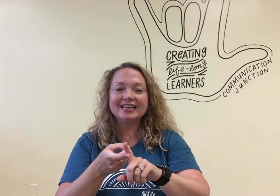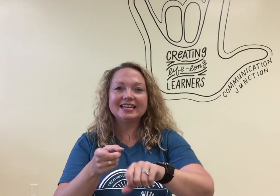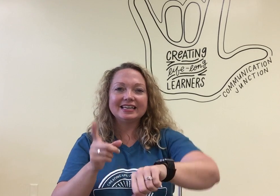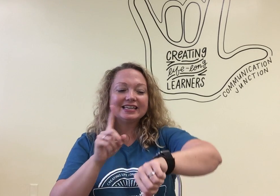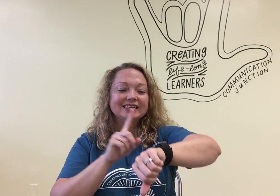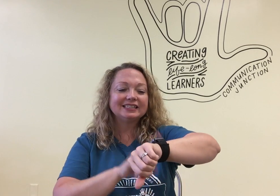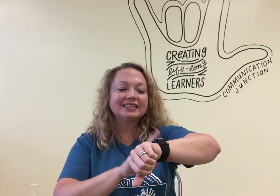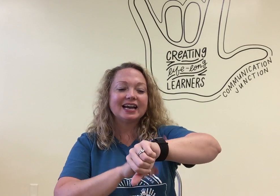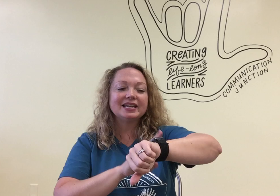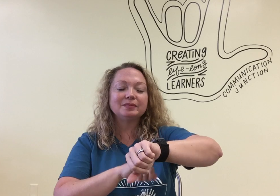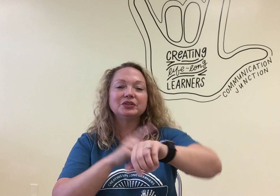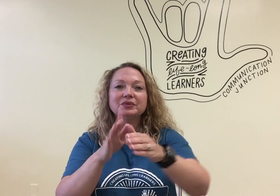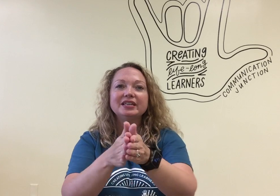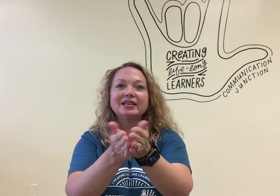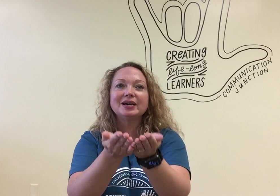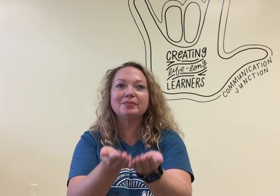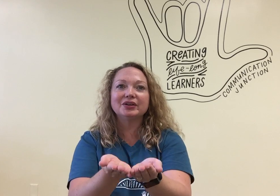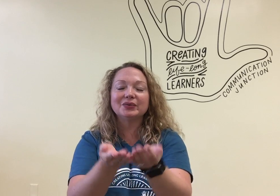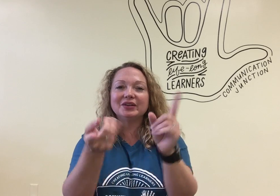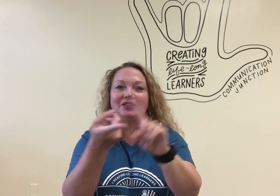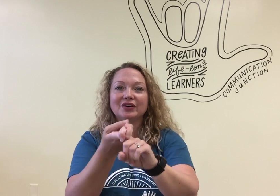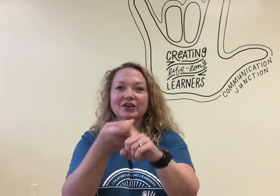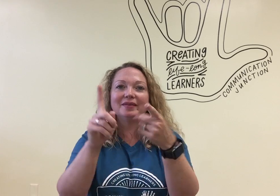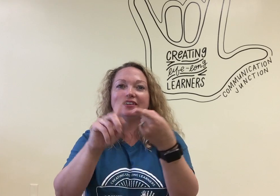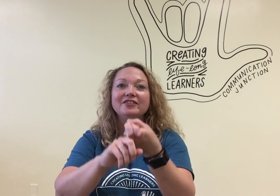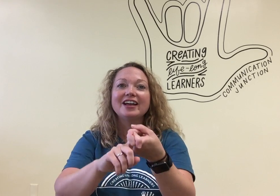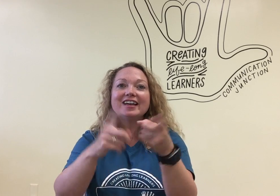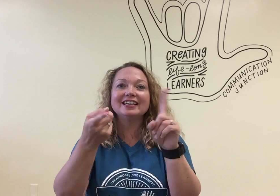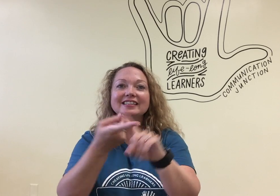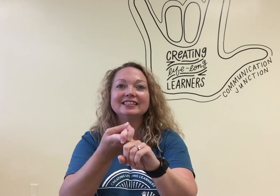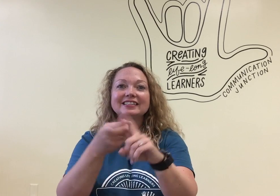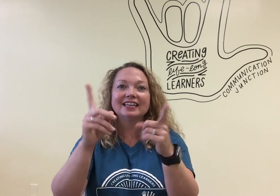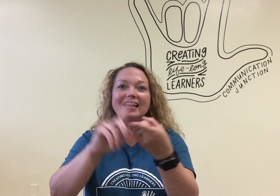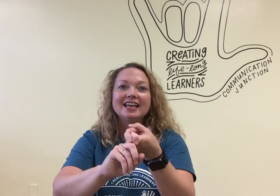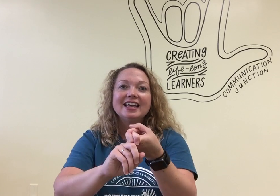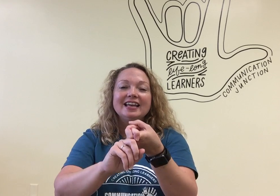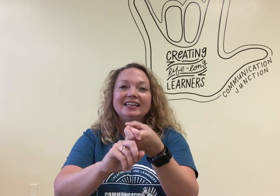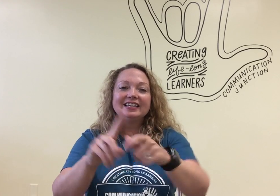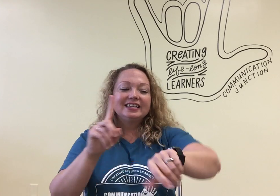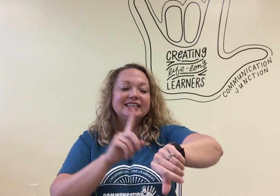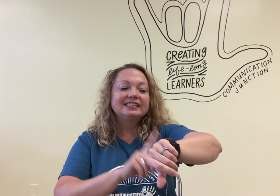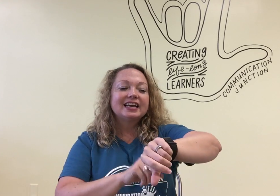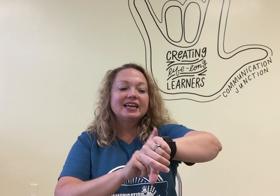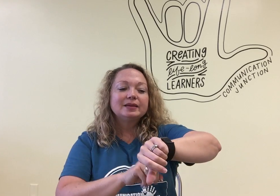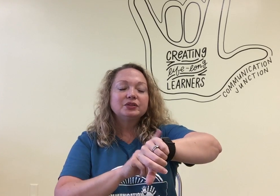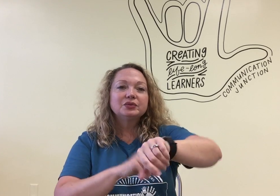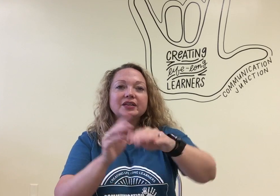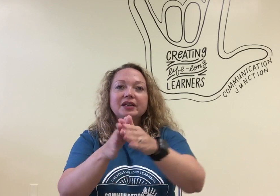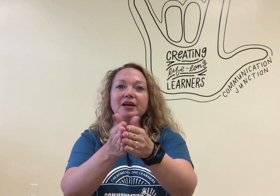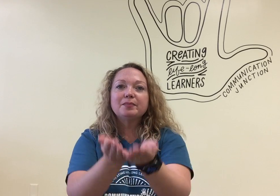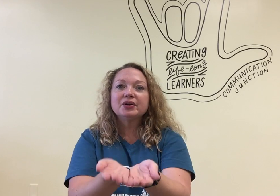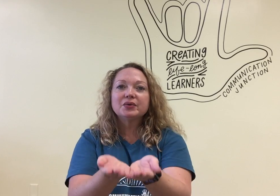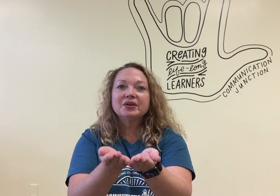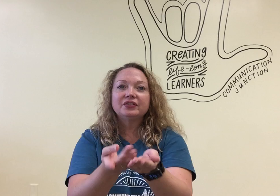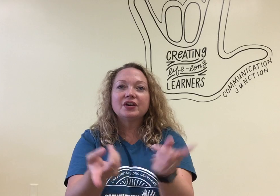It is time to read a book with all my friends. It is time to read a book with all